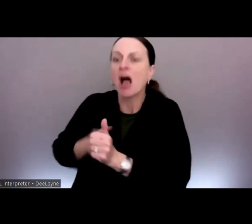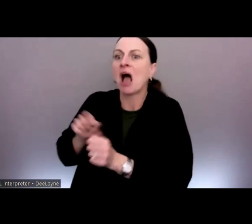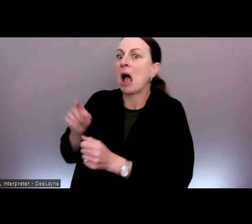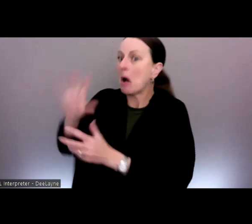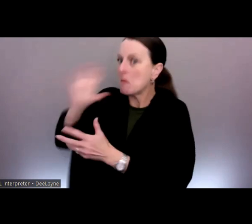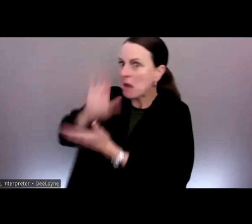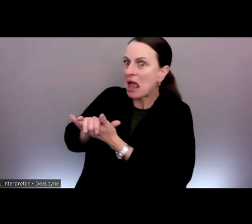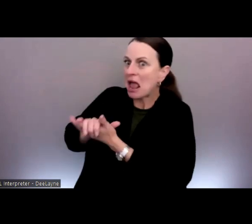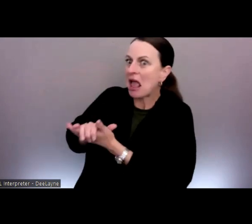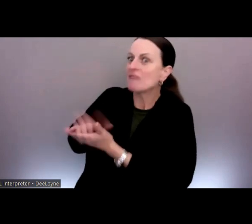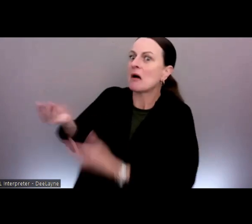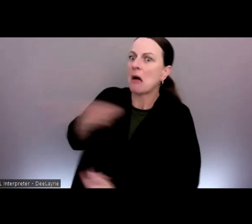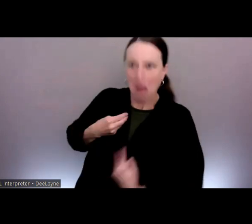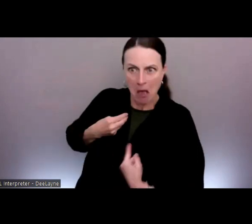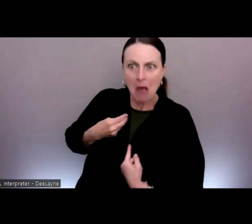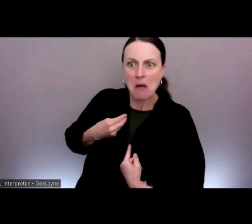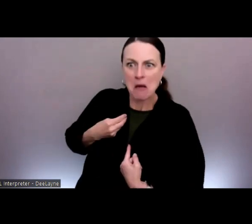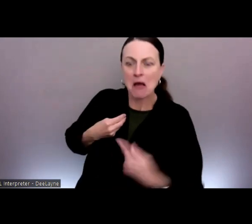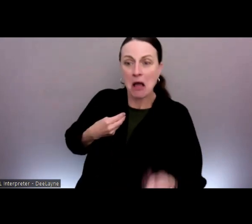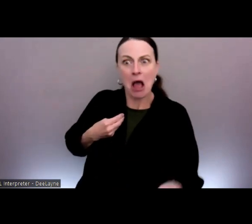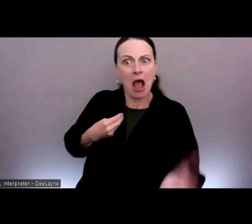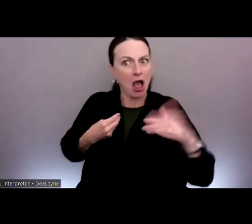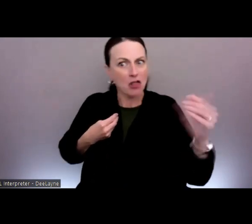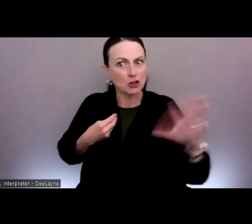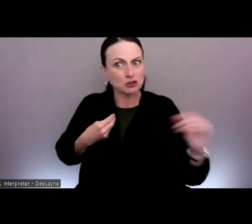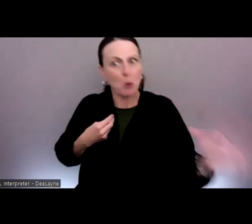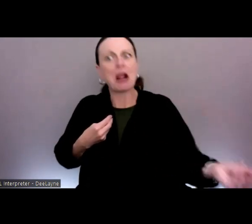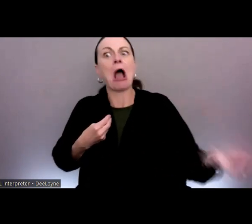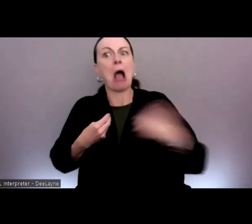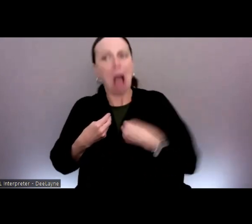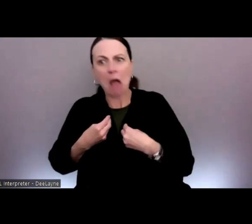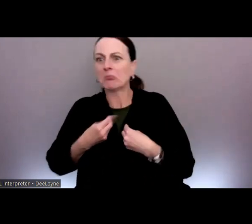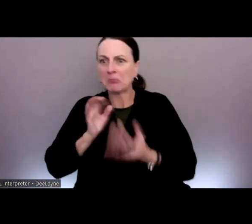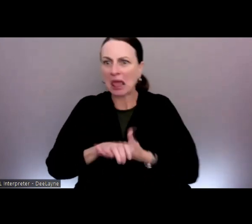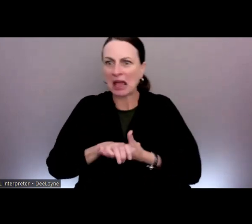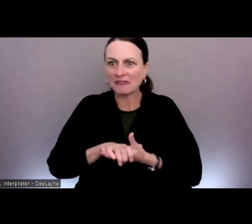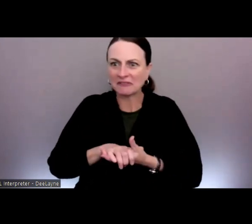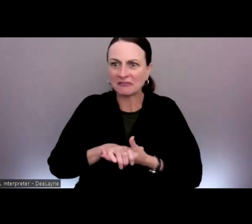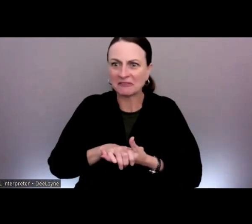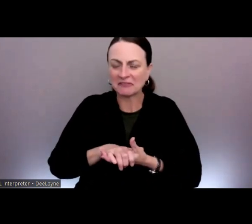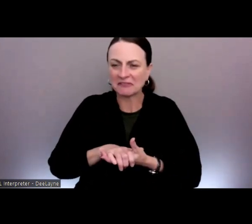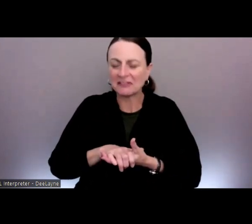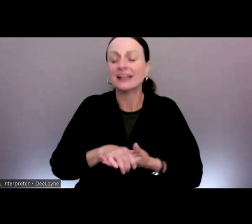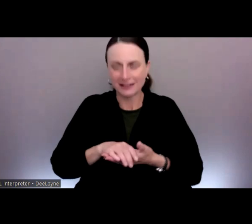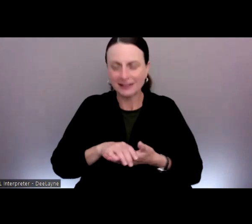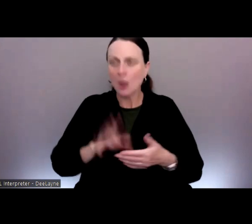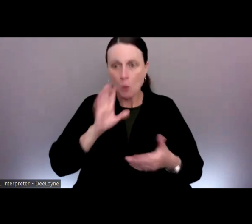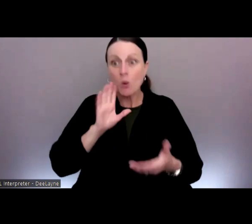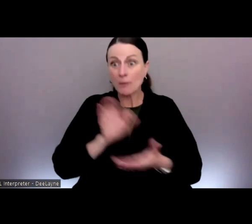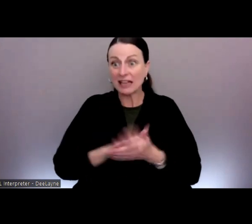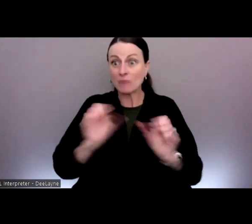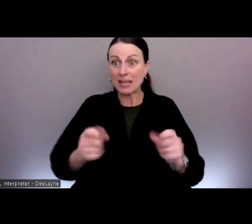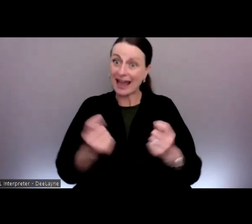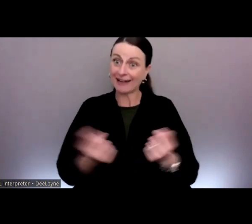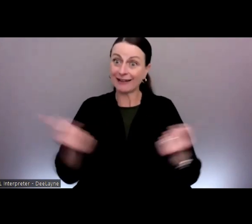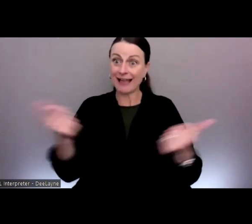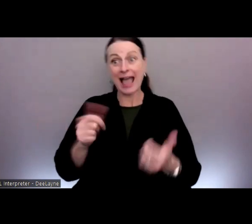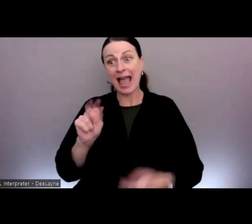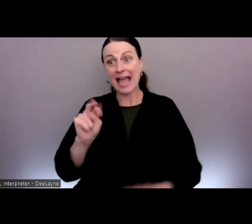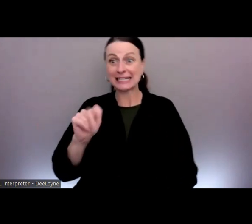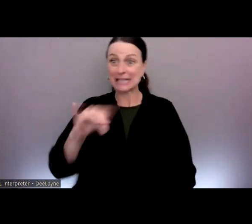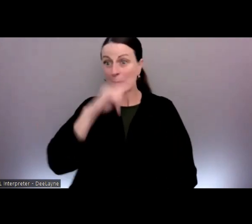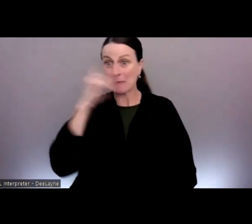the liberal myths of the idealized university, we will believe that we can eliminate anti-Black racism through working within